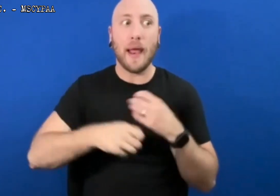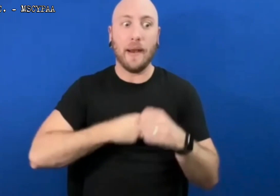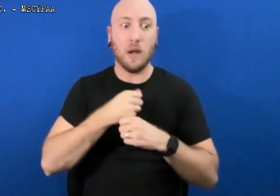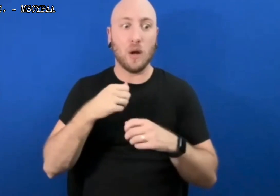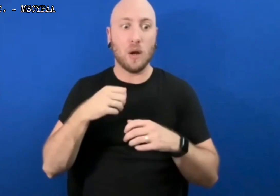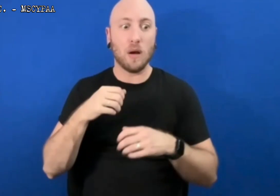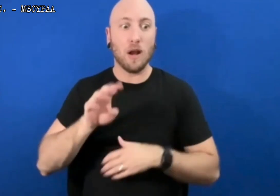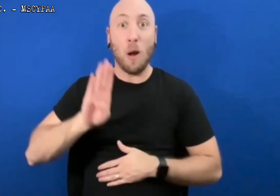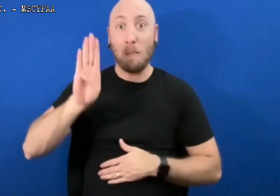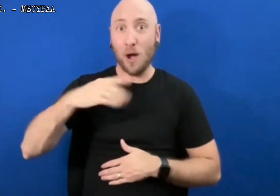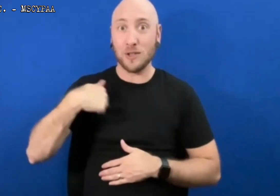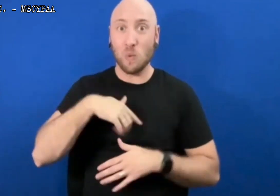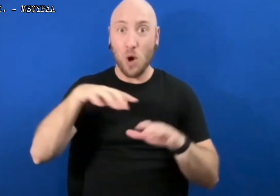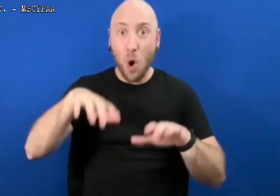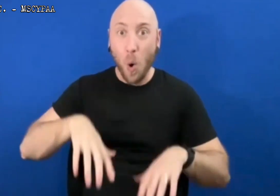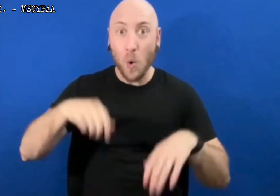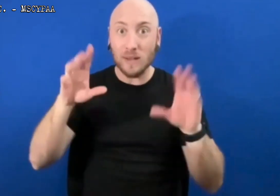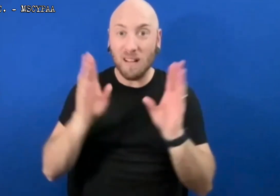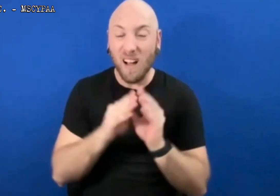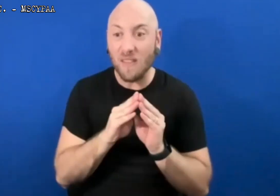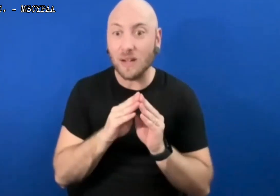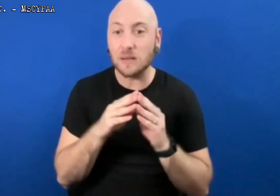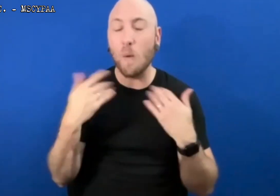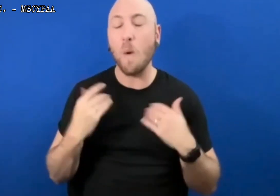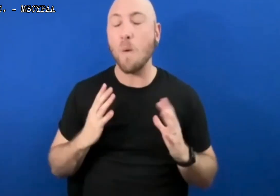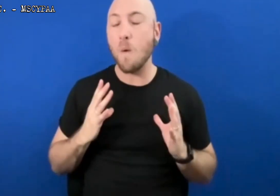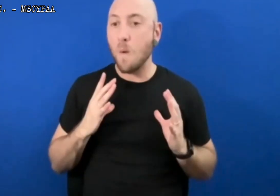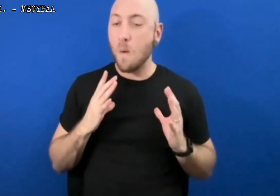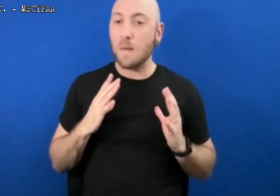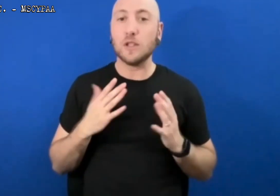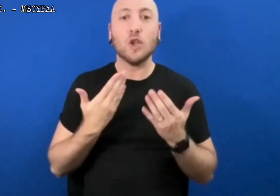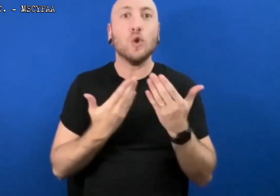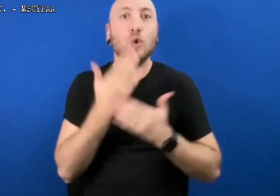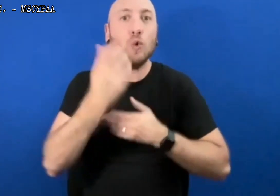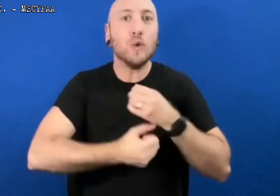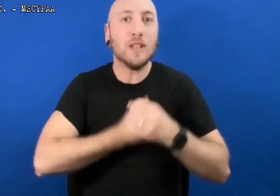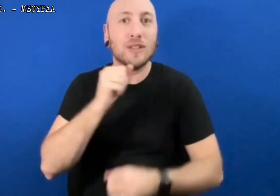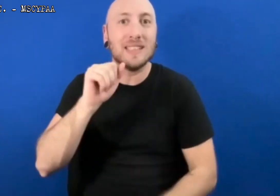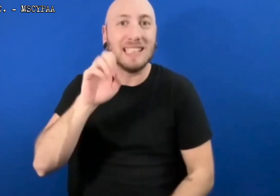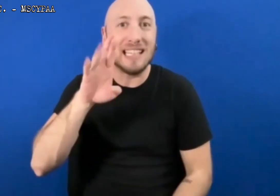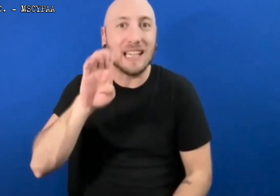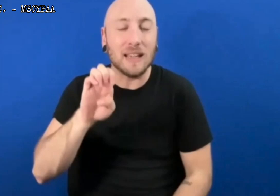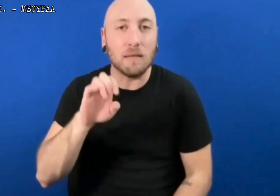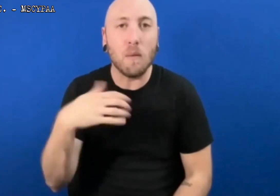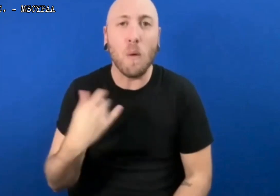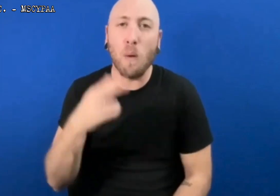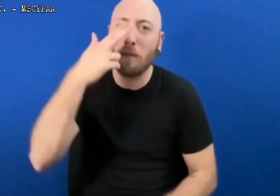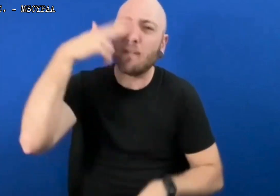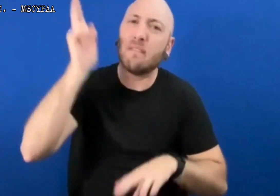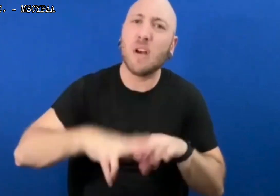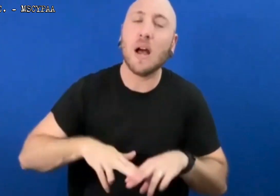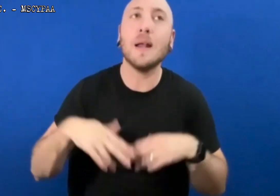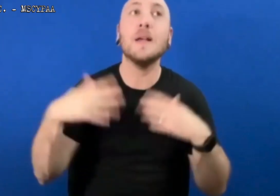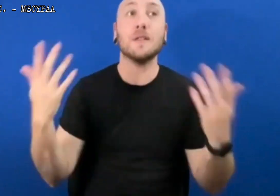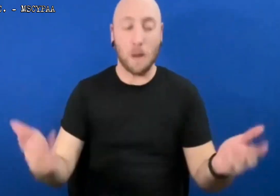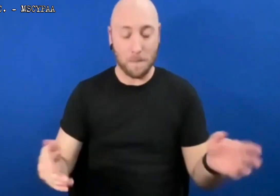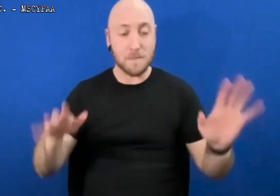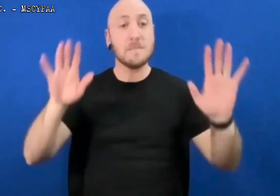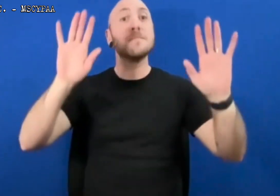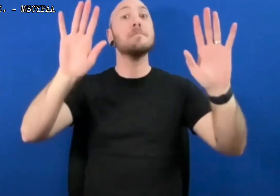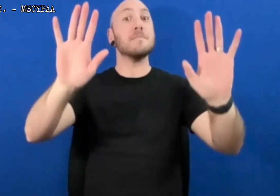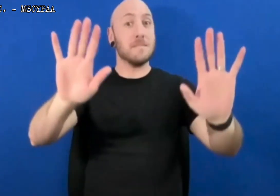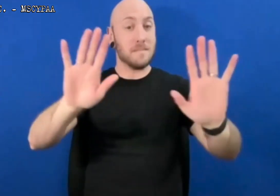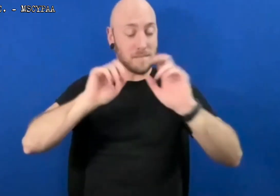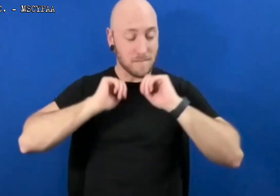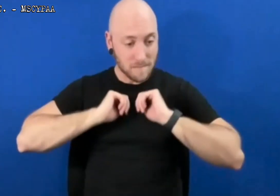Boston on New Year's Eve at the Sheraton. And it was so much fun. And like, I had a great time. But as I mentioned in my story, like I got